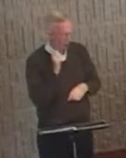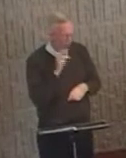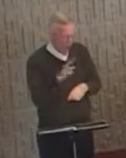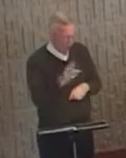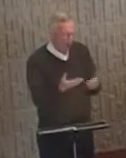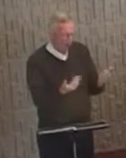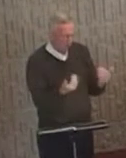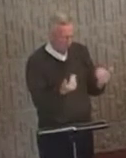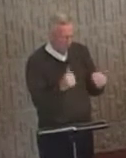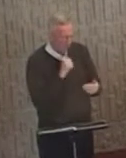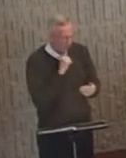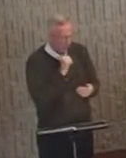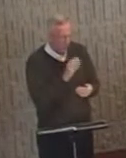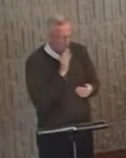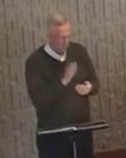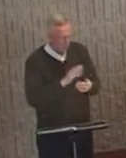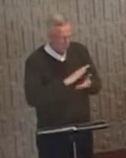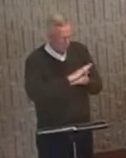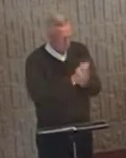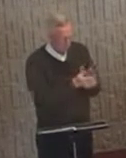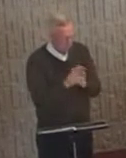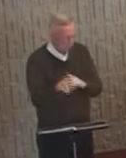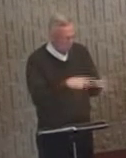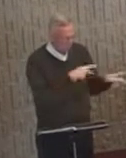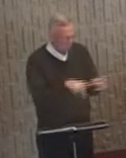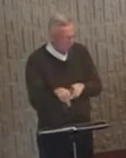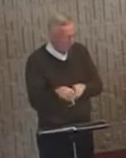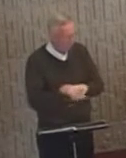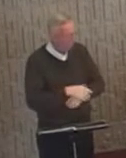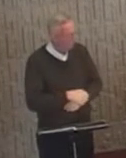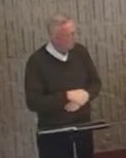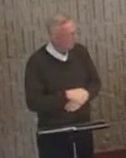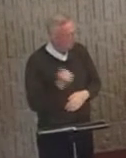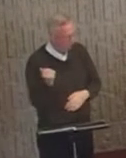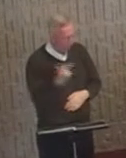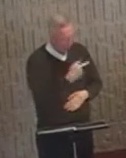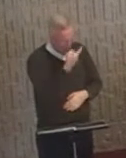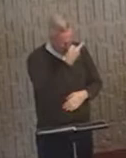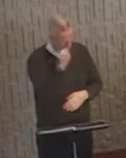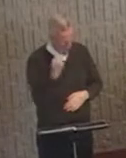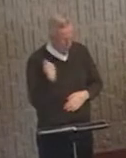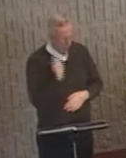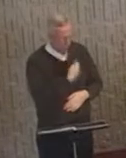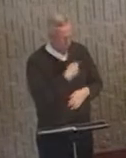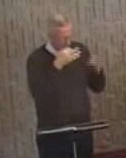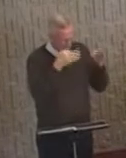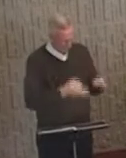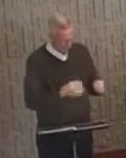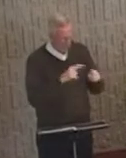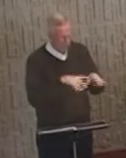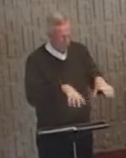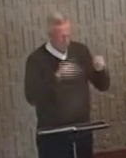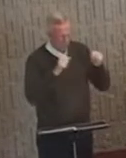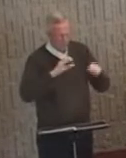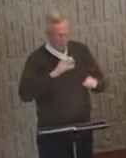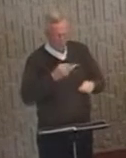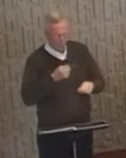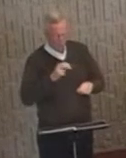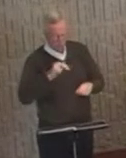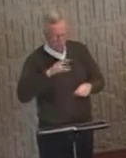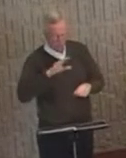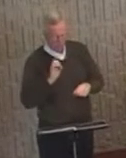pooper." And all because you decided to go out on a limb.